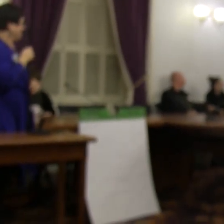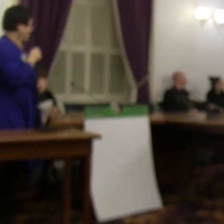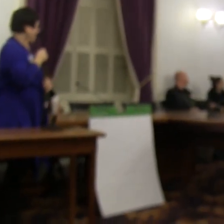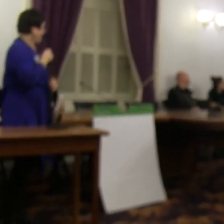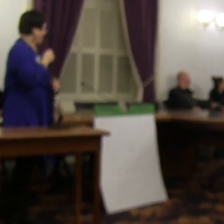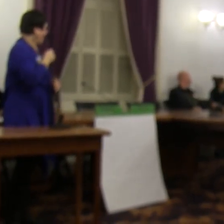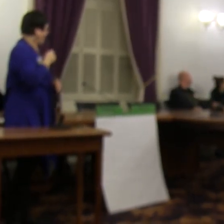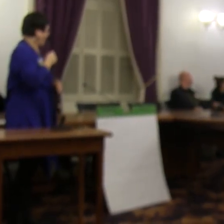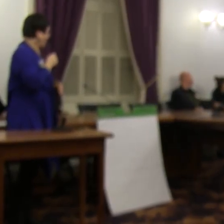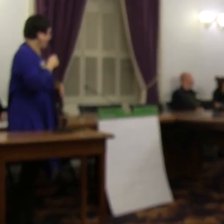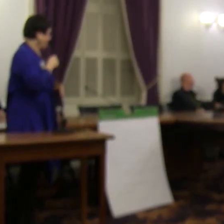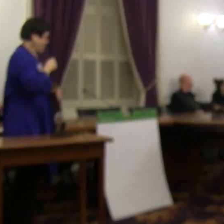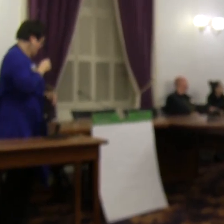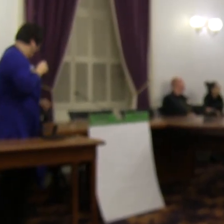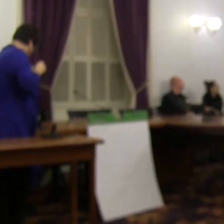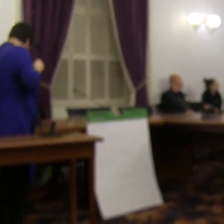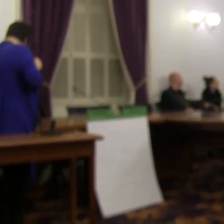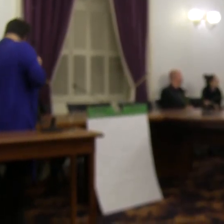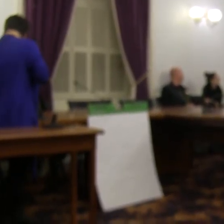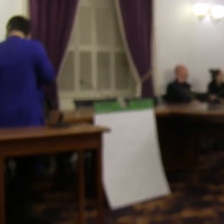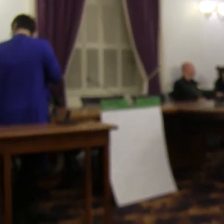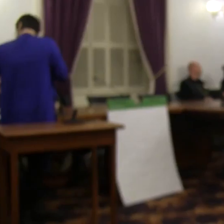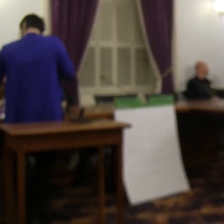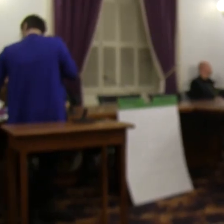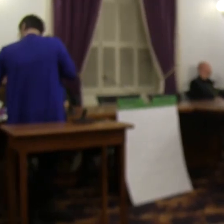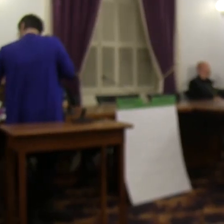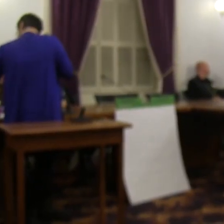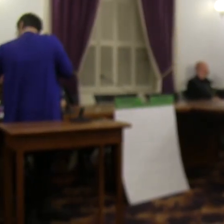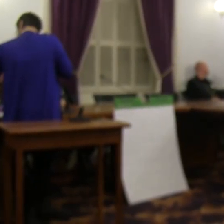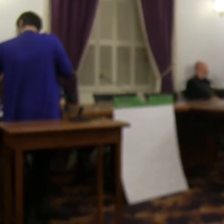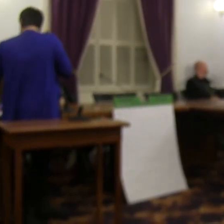understand. They help me become a better person.